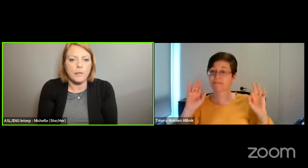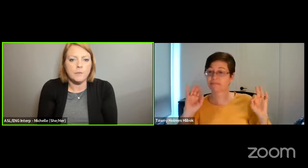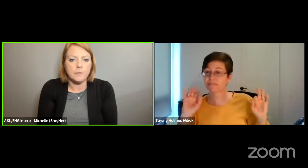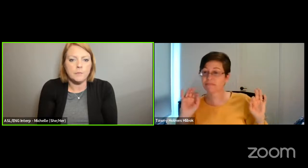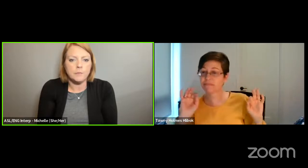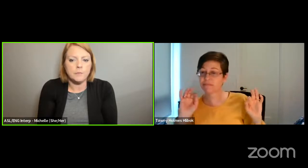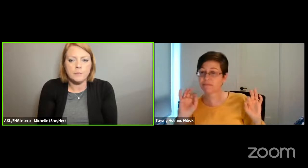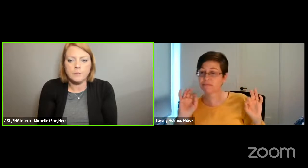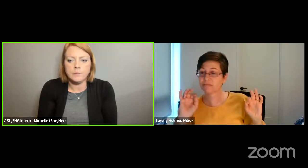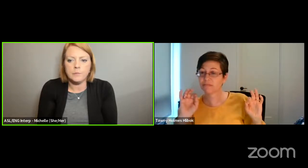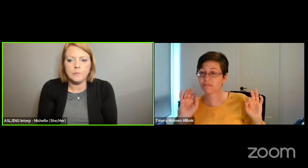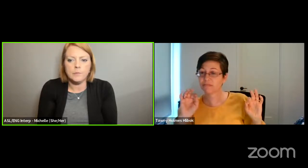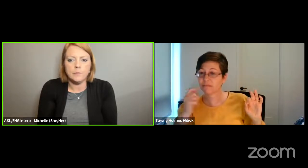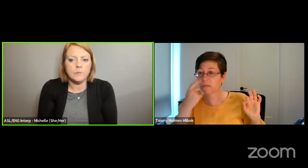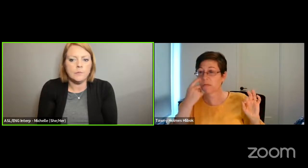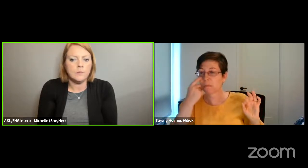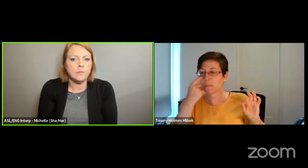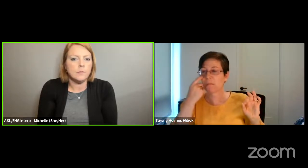Sure thing.